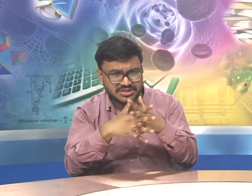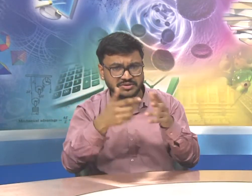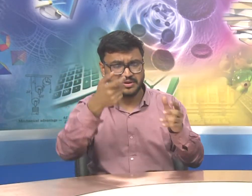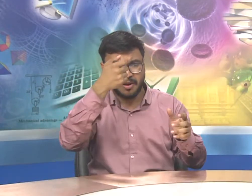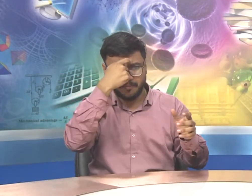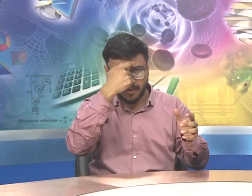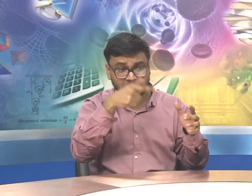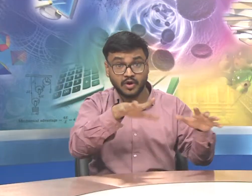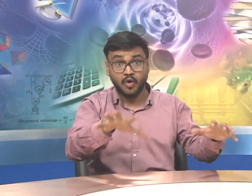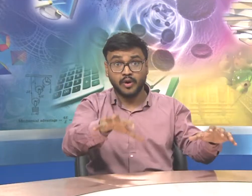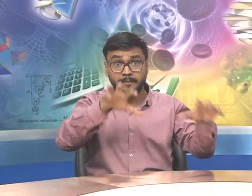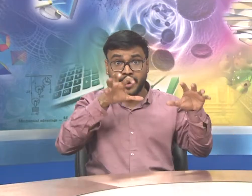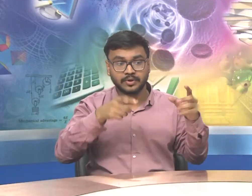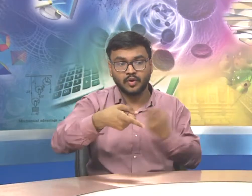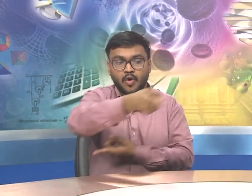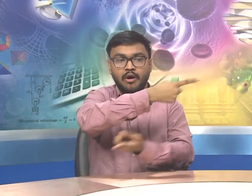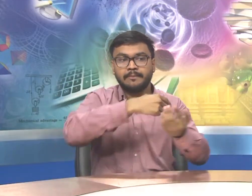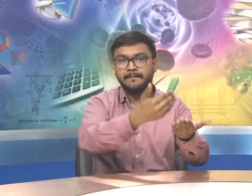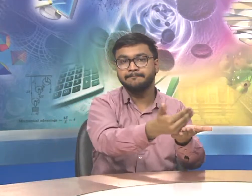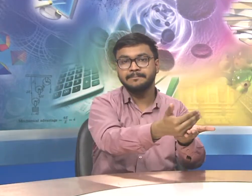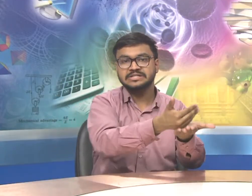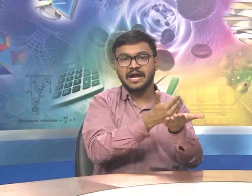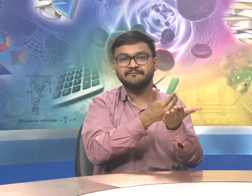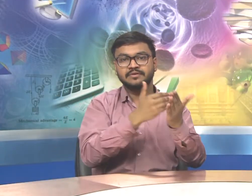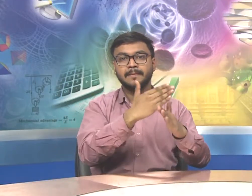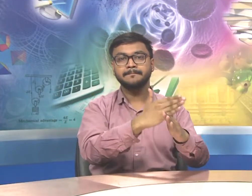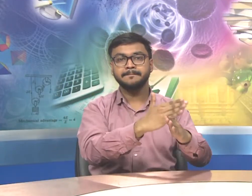called guardian of the Constitution.